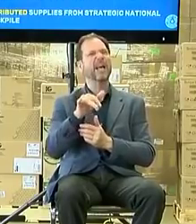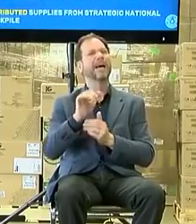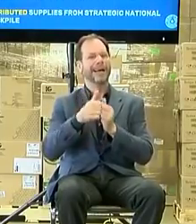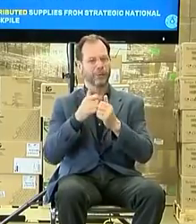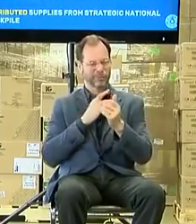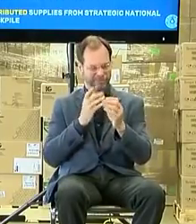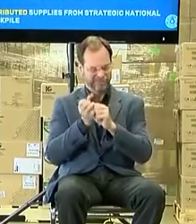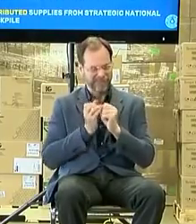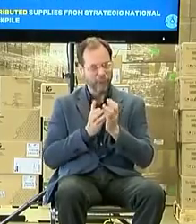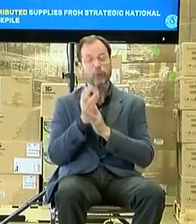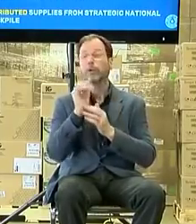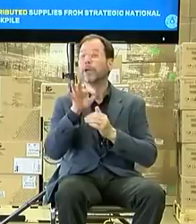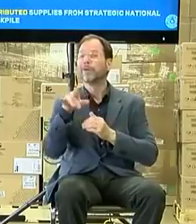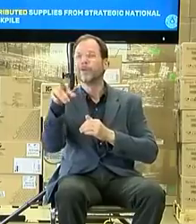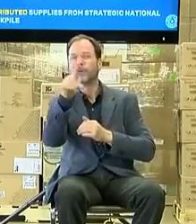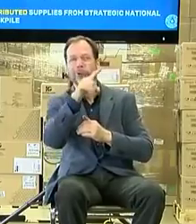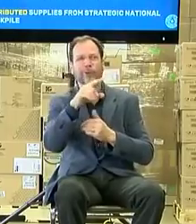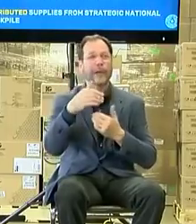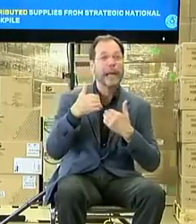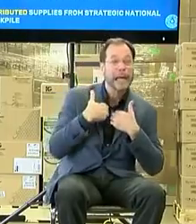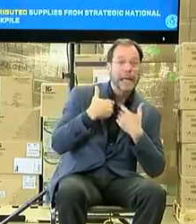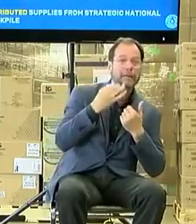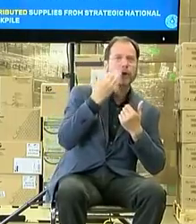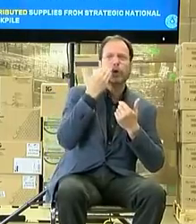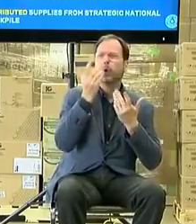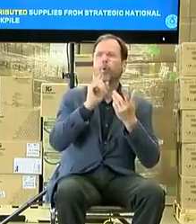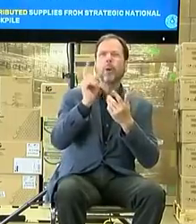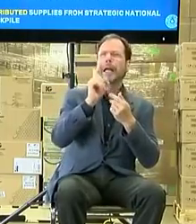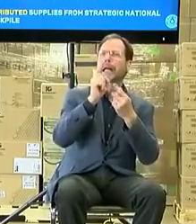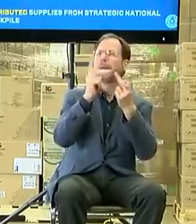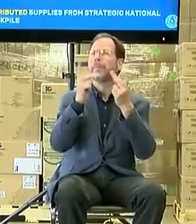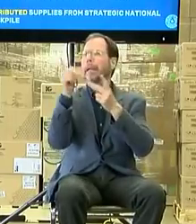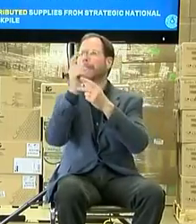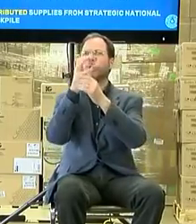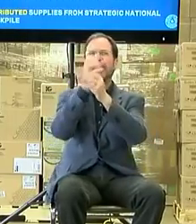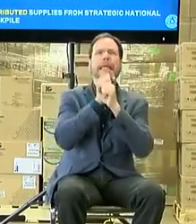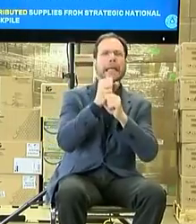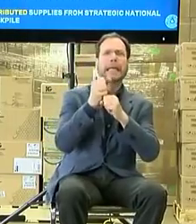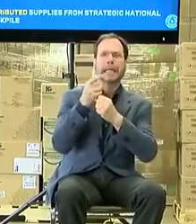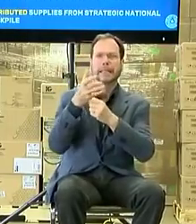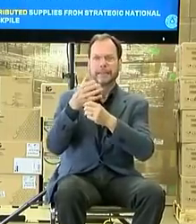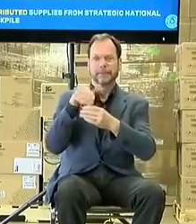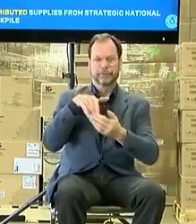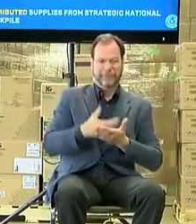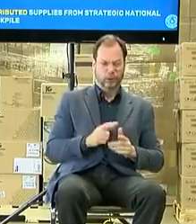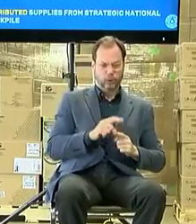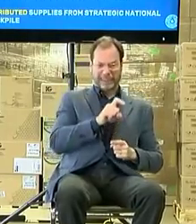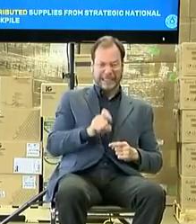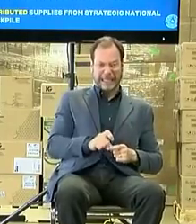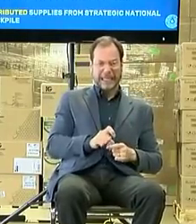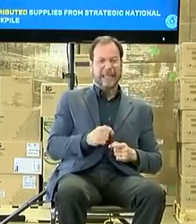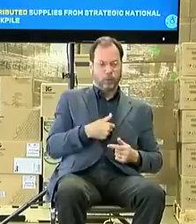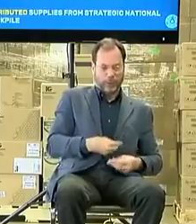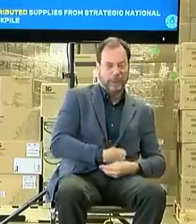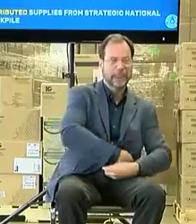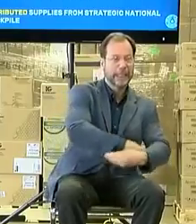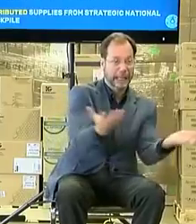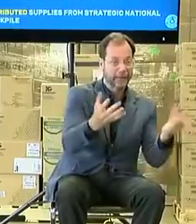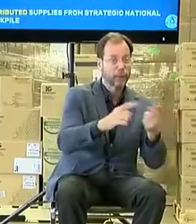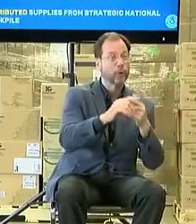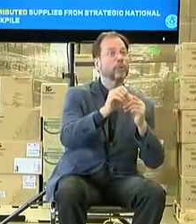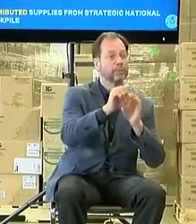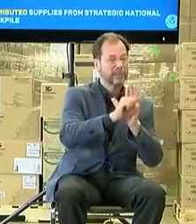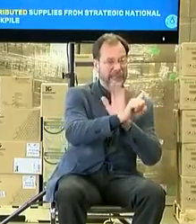www.texas.gov. If you have or know of supplies the state of Texas could use for us to distribute across the